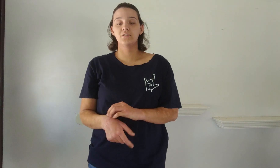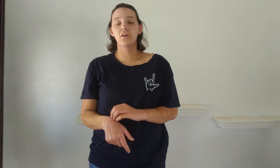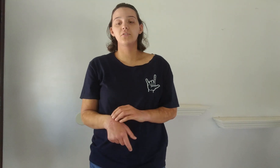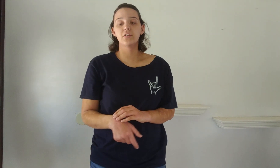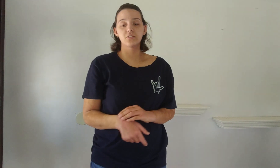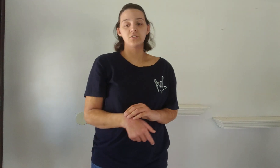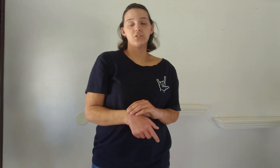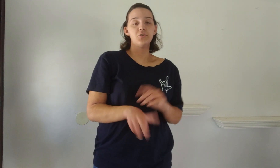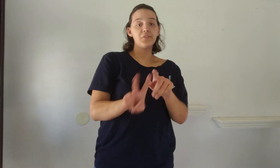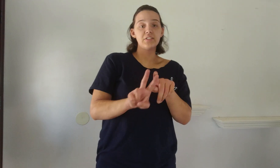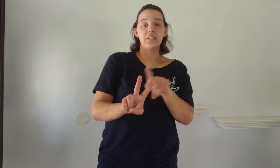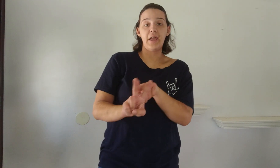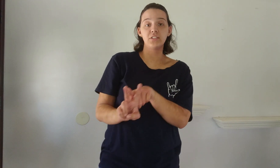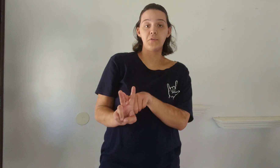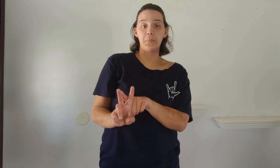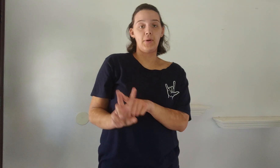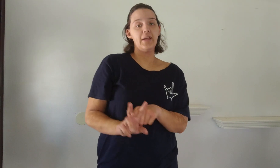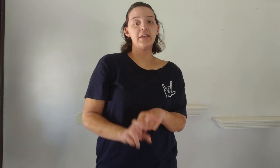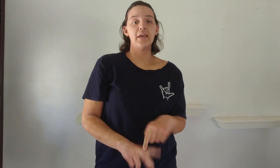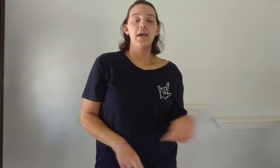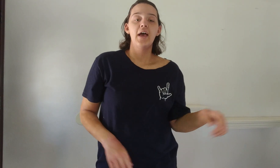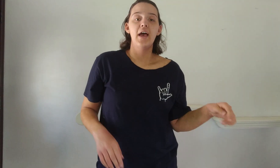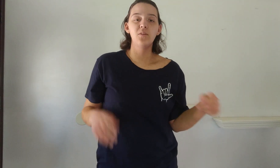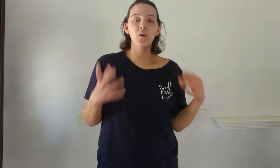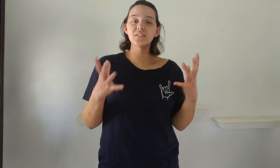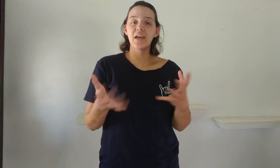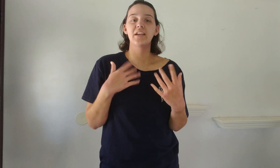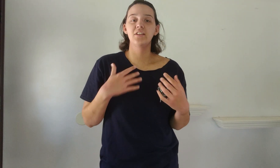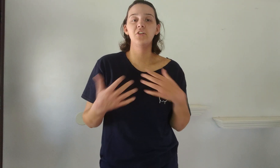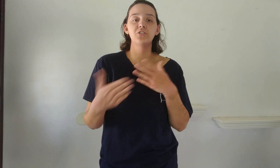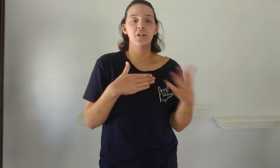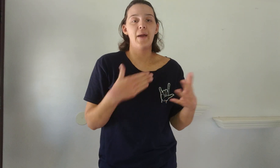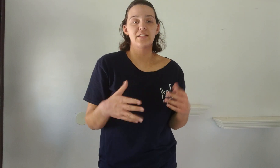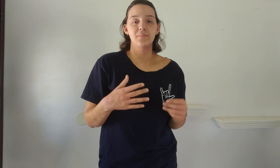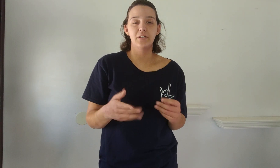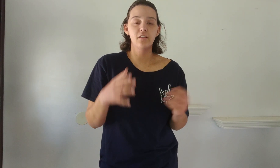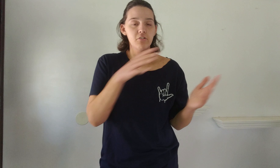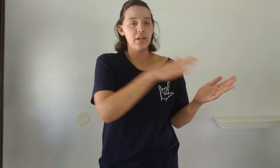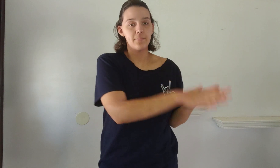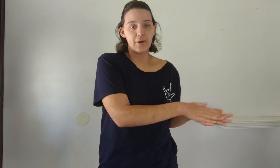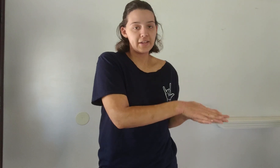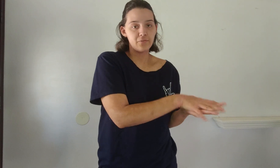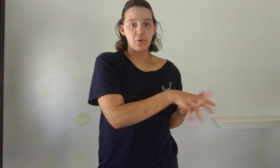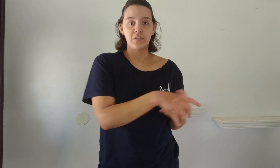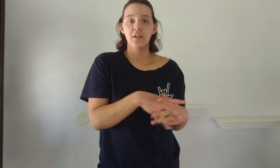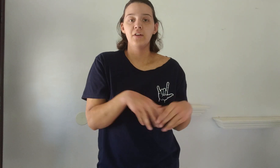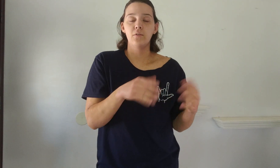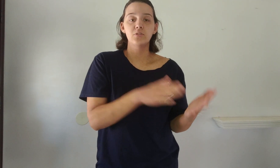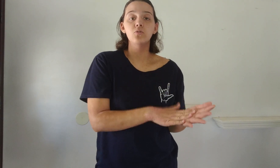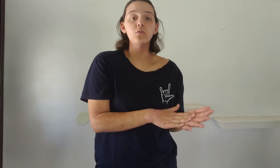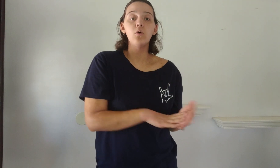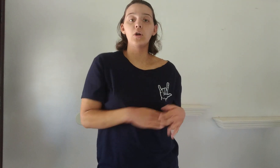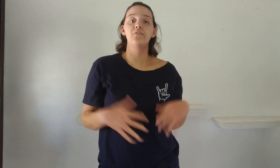So there's 2 different signs for break. And one's like, during passing period, you get a break from school, or if